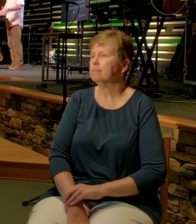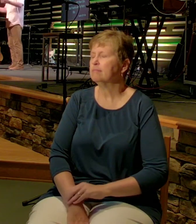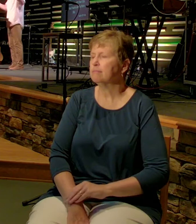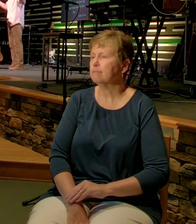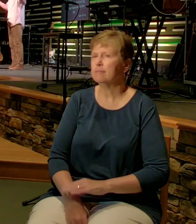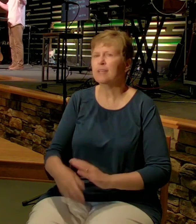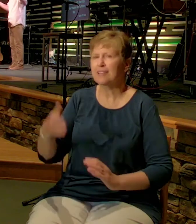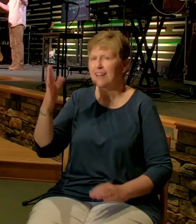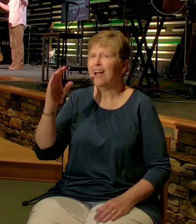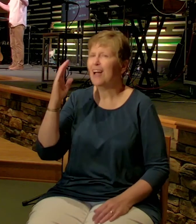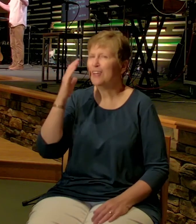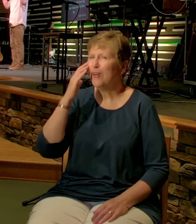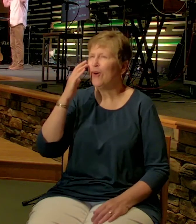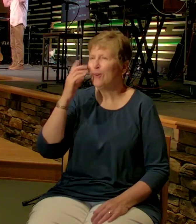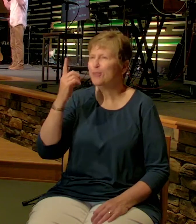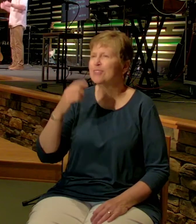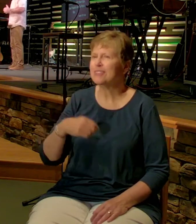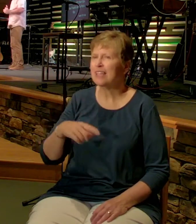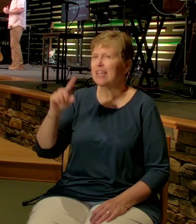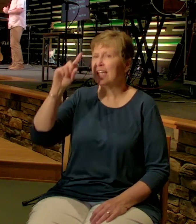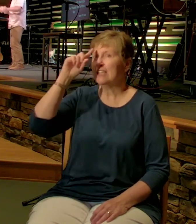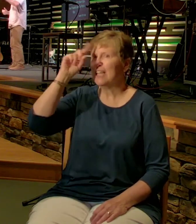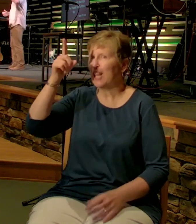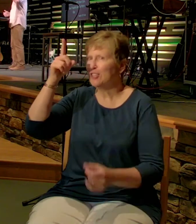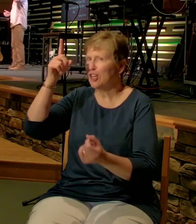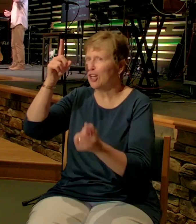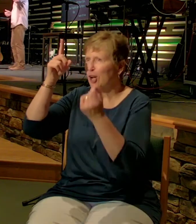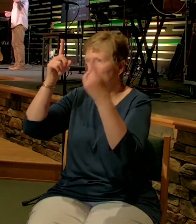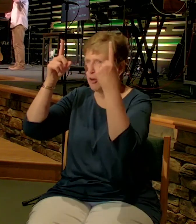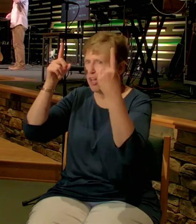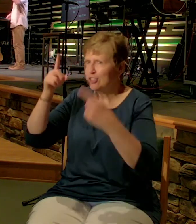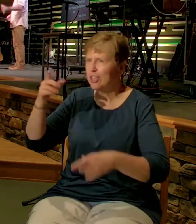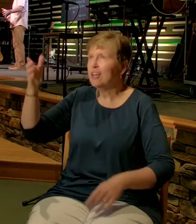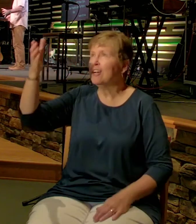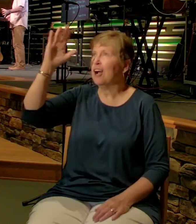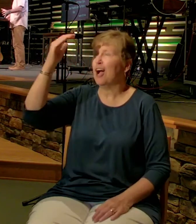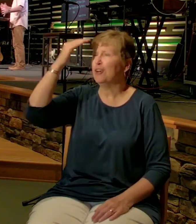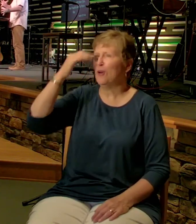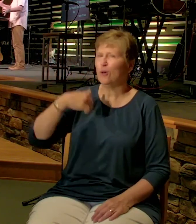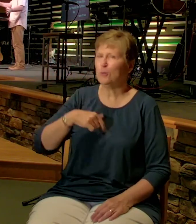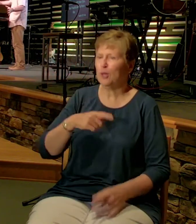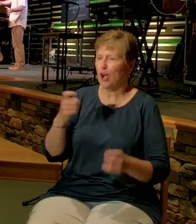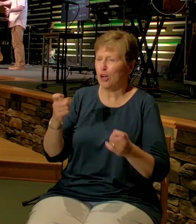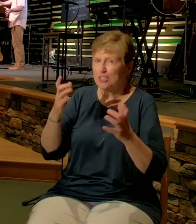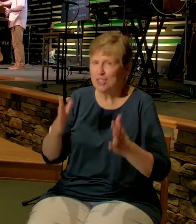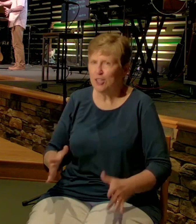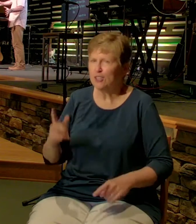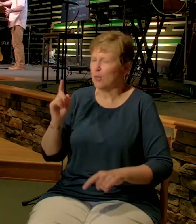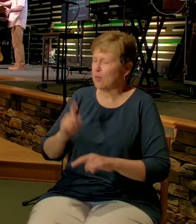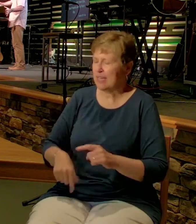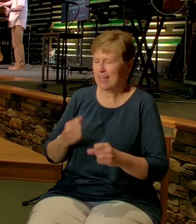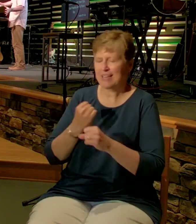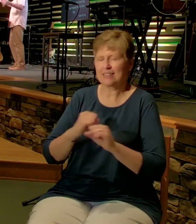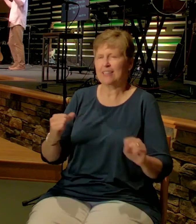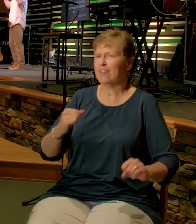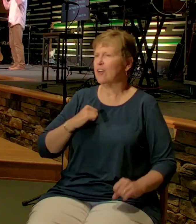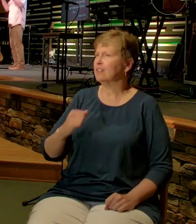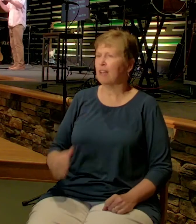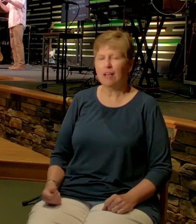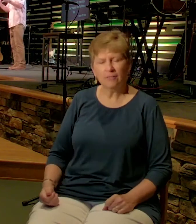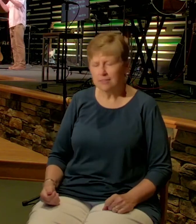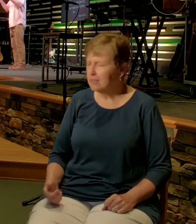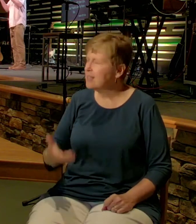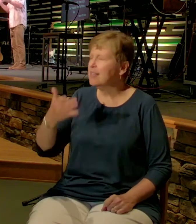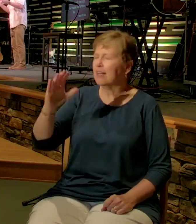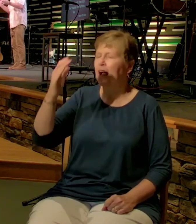God knows that. Intelligent comprehension. God knows that we are sinners and we cannot save ourselves. God